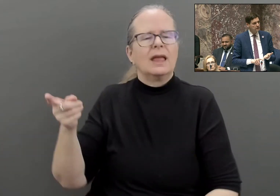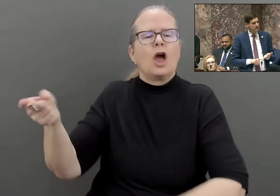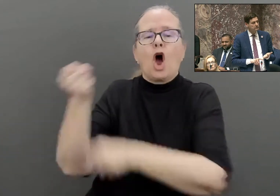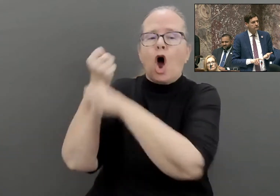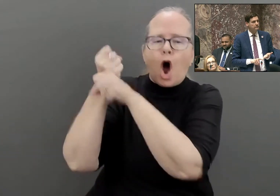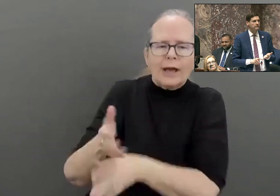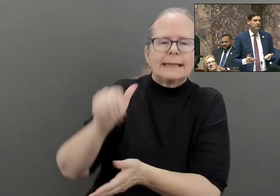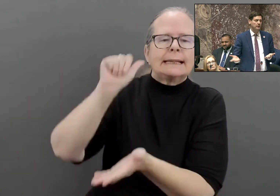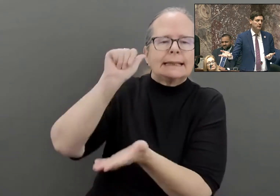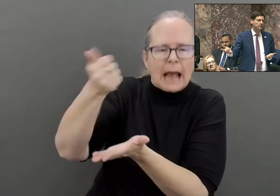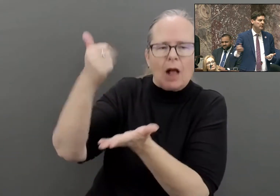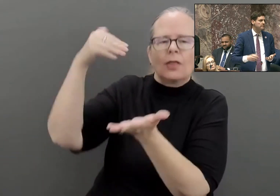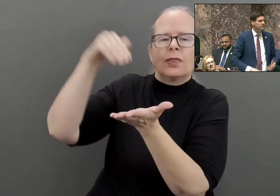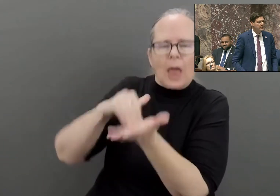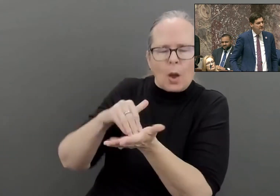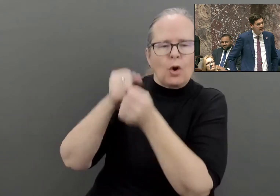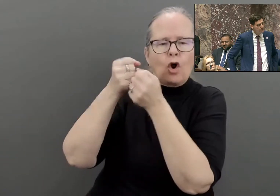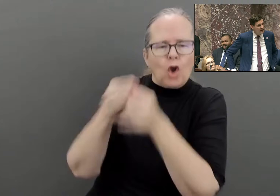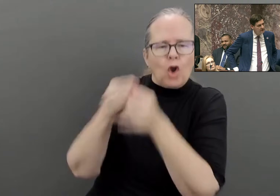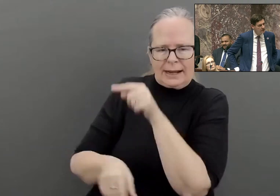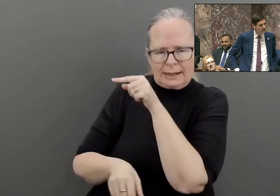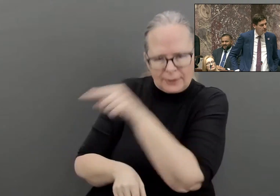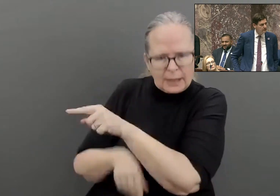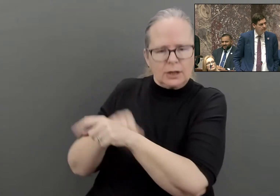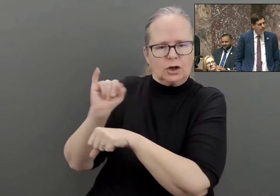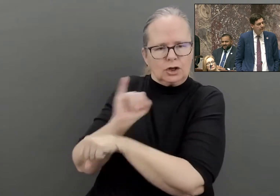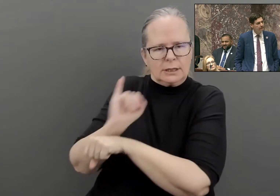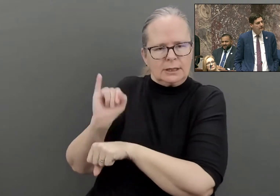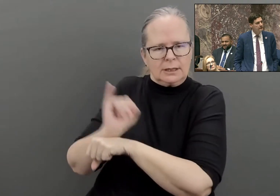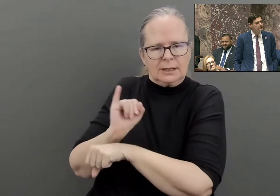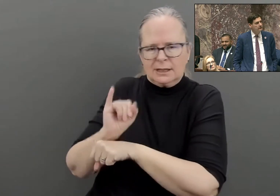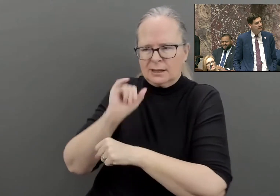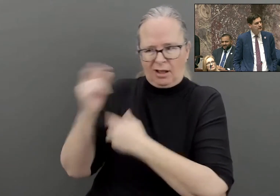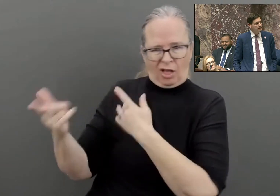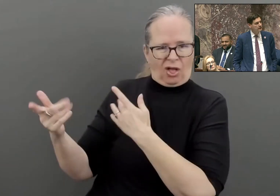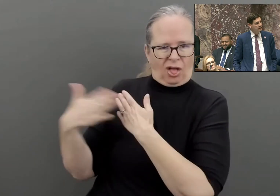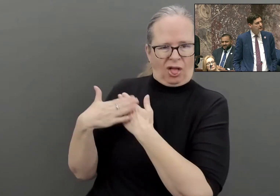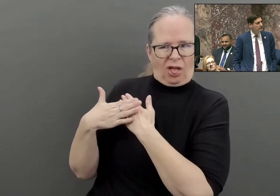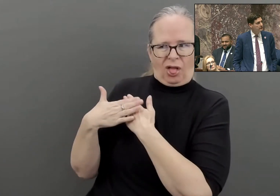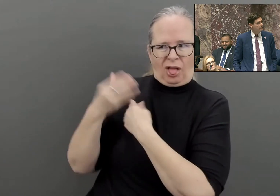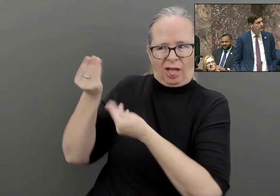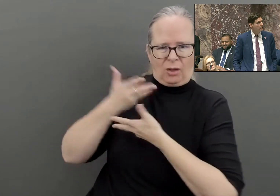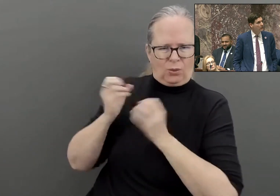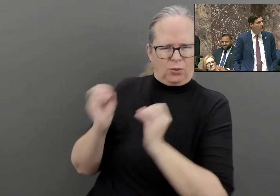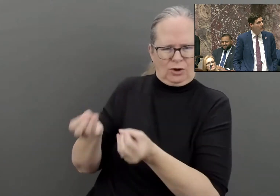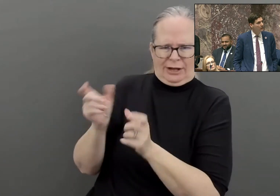Pine beetle. Member, are you going to stand up and ask a listening question? to answer or not?